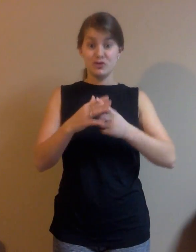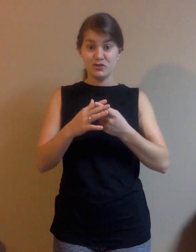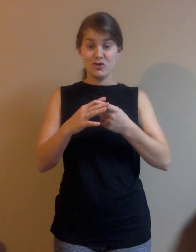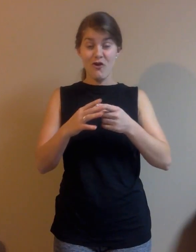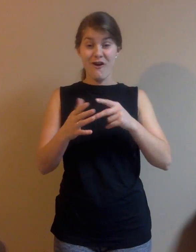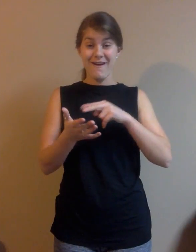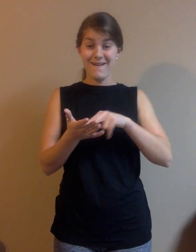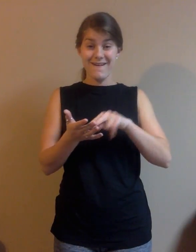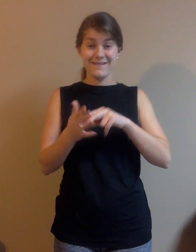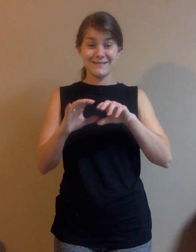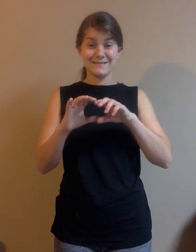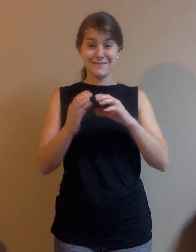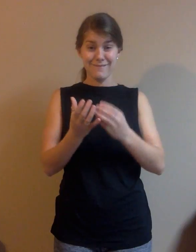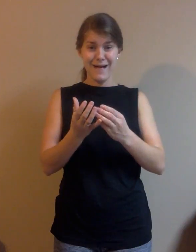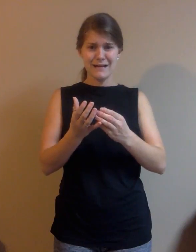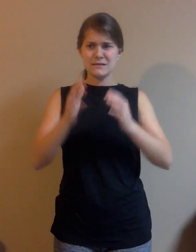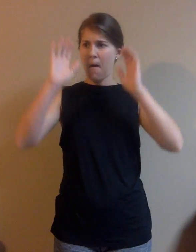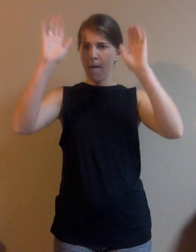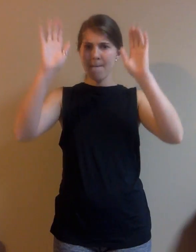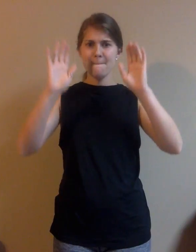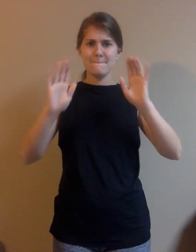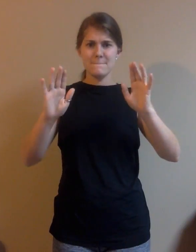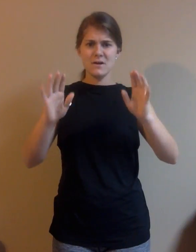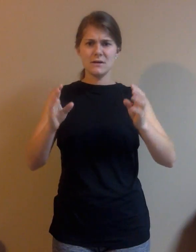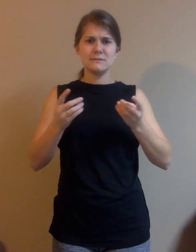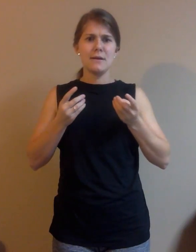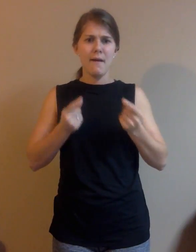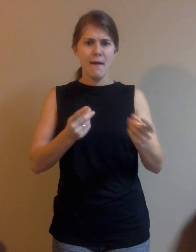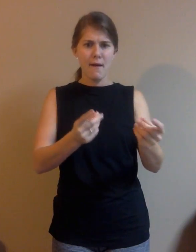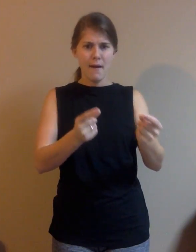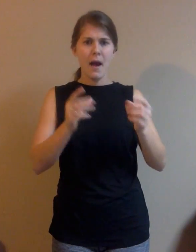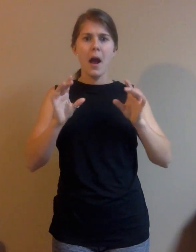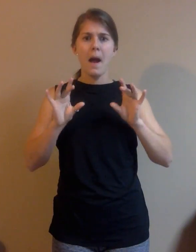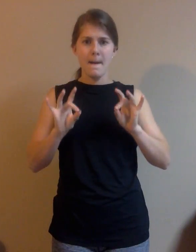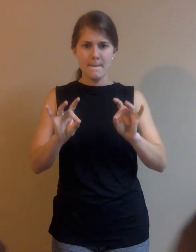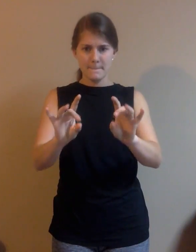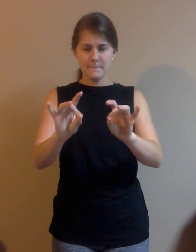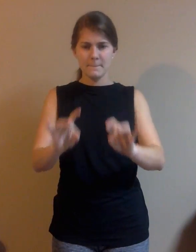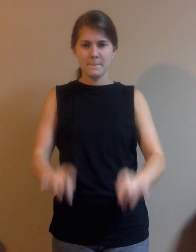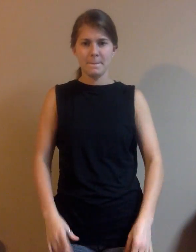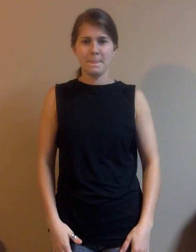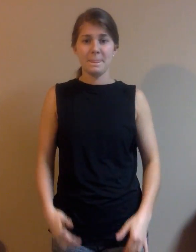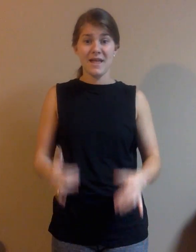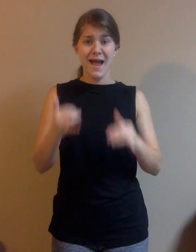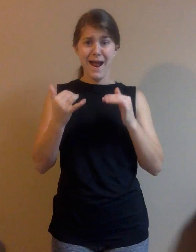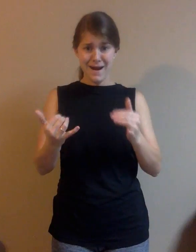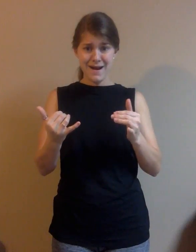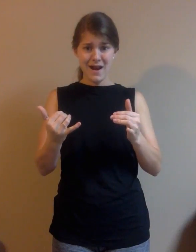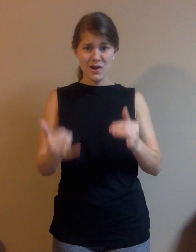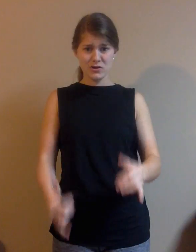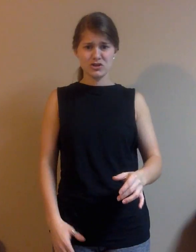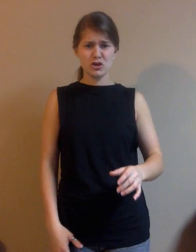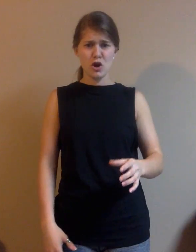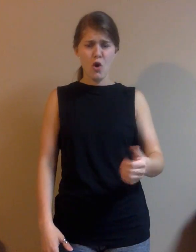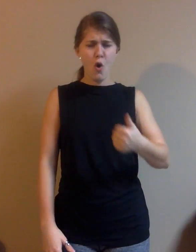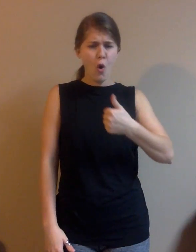Royal Ballet. She eventually graduated from the Royal Ballet School, found her own company, the Gillian Dance Company, met Andrew Lloyd Webber. She's been